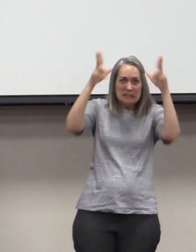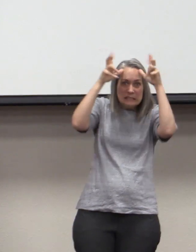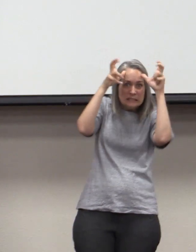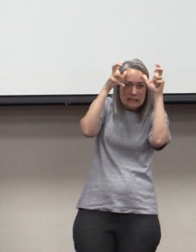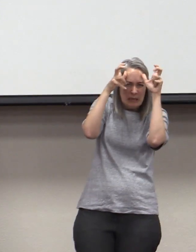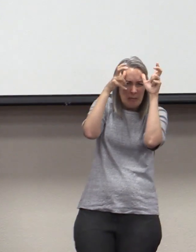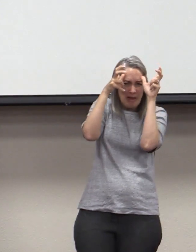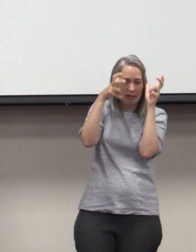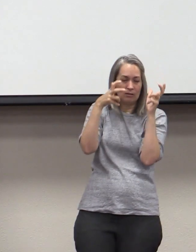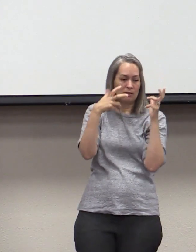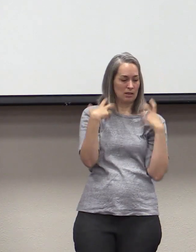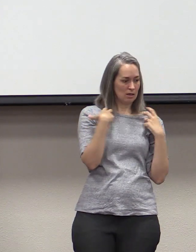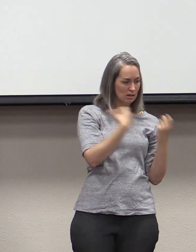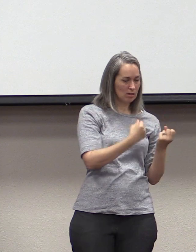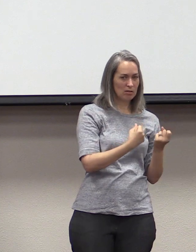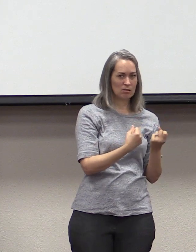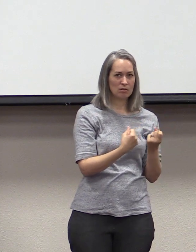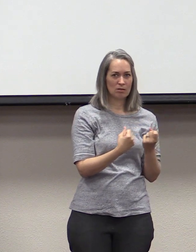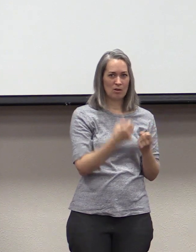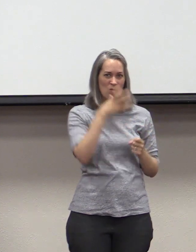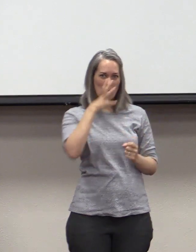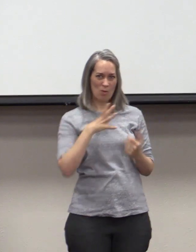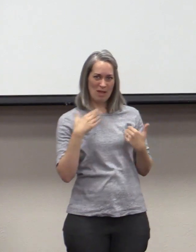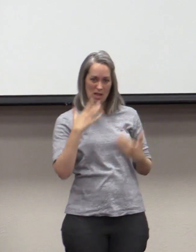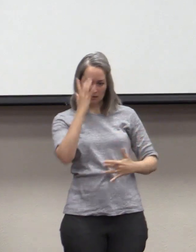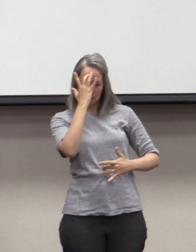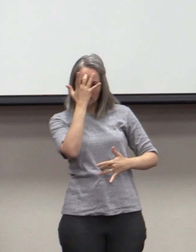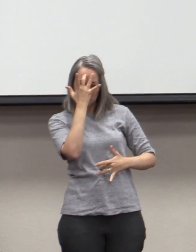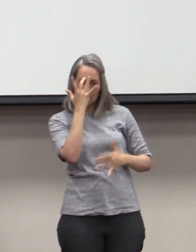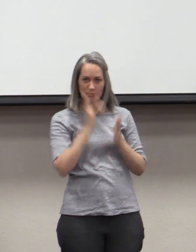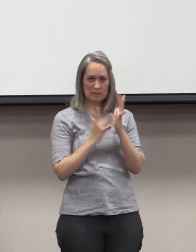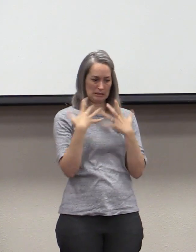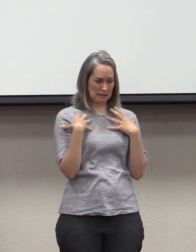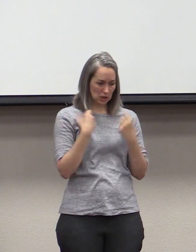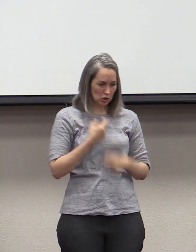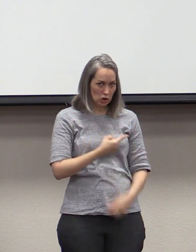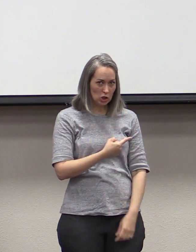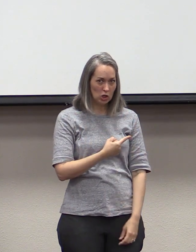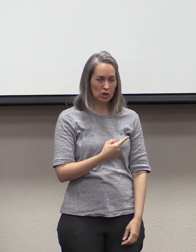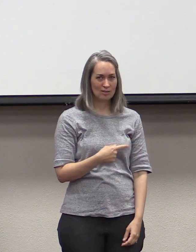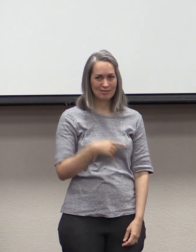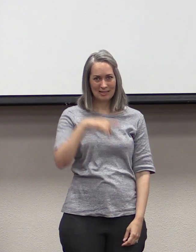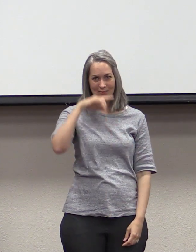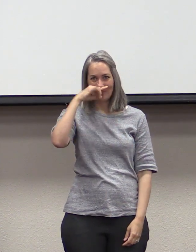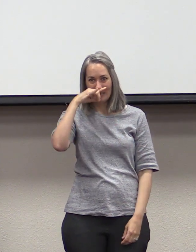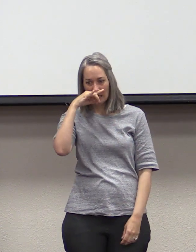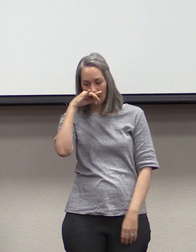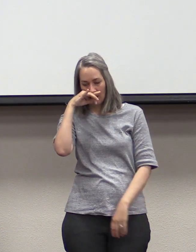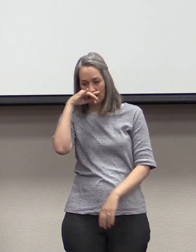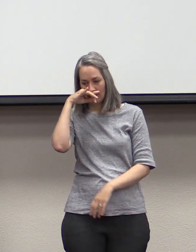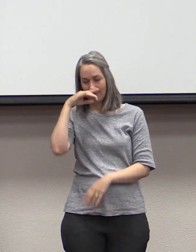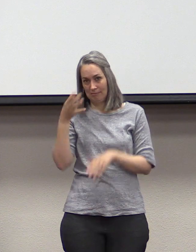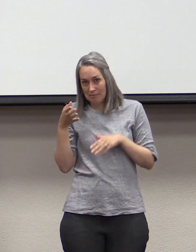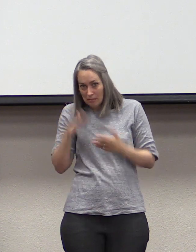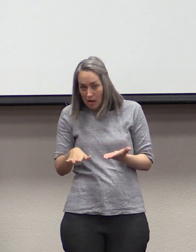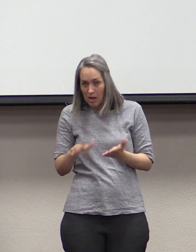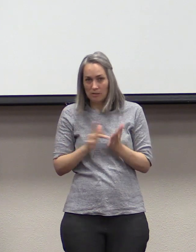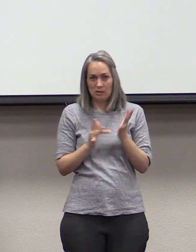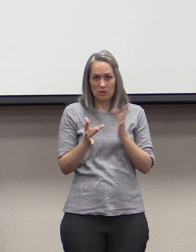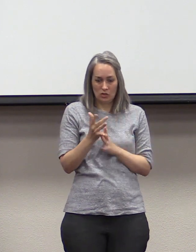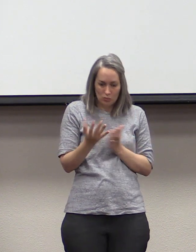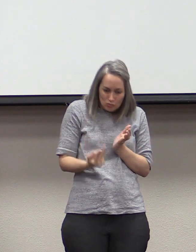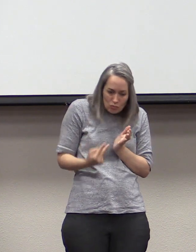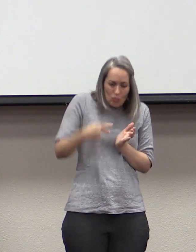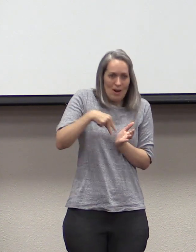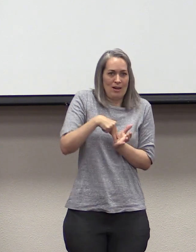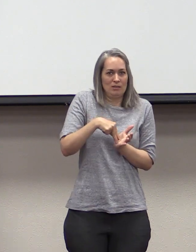He raised a girl from the dead. And there's been very little resistance. The Pharisees have made comments about the Sabbath